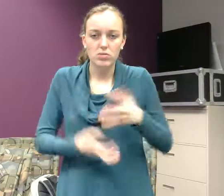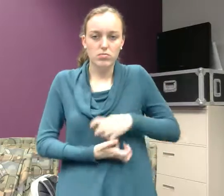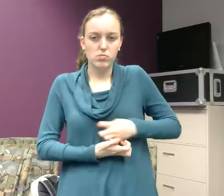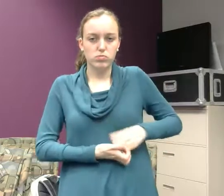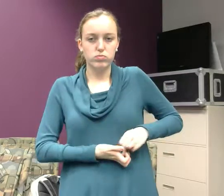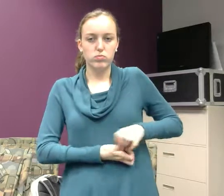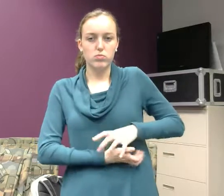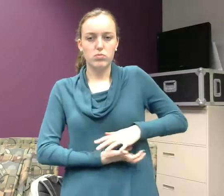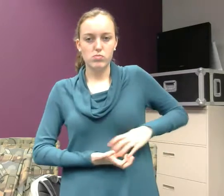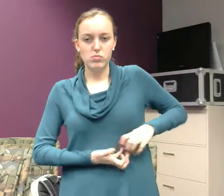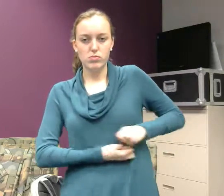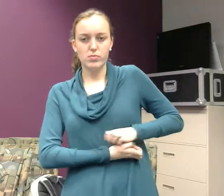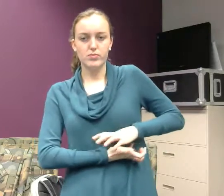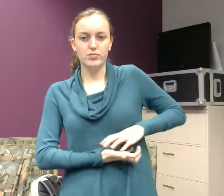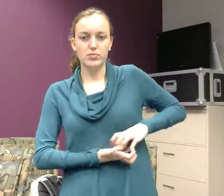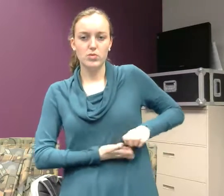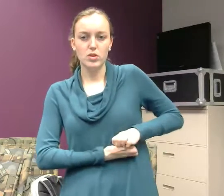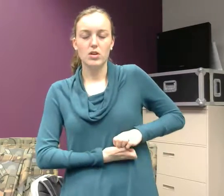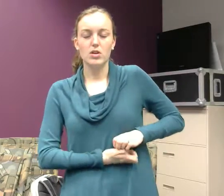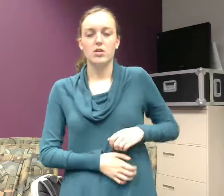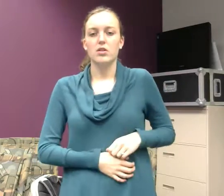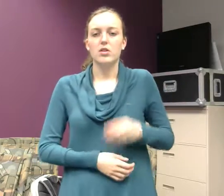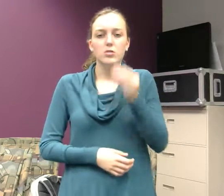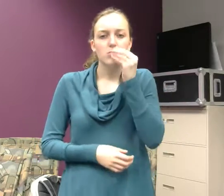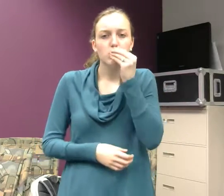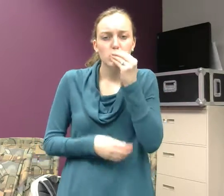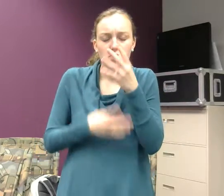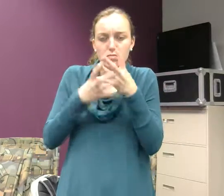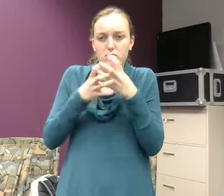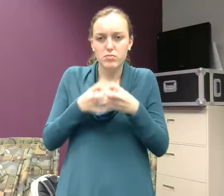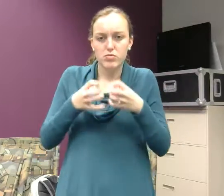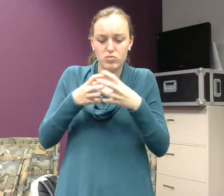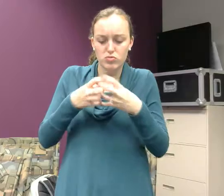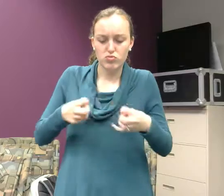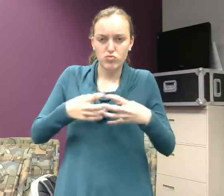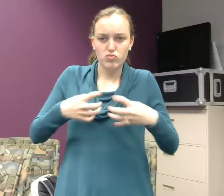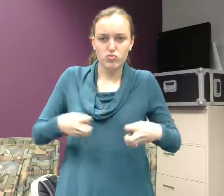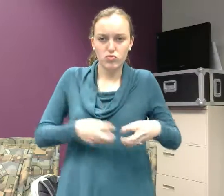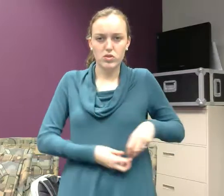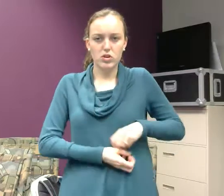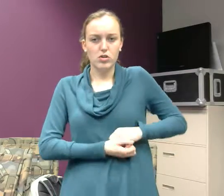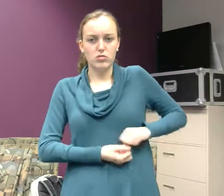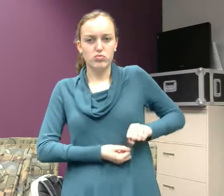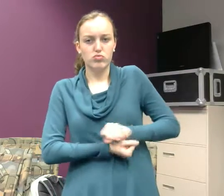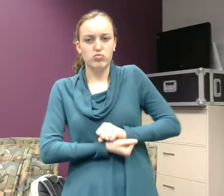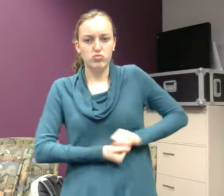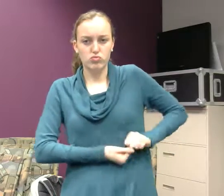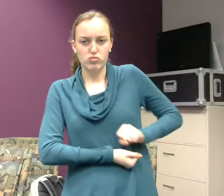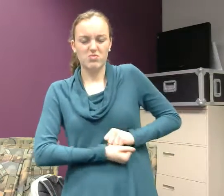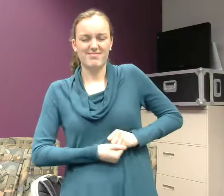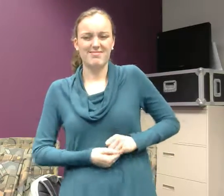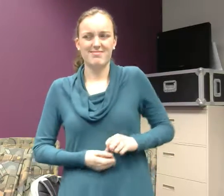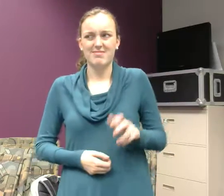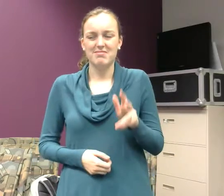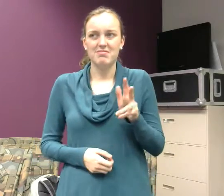it and helps break that food down, mixing it with digestive juices. Sounds a little bit gross, but it's really